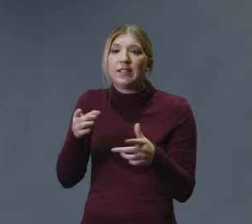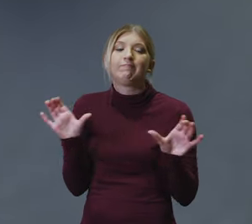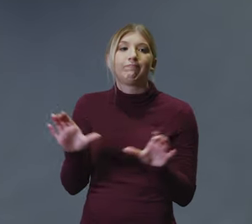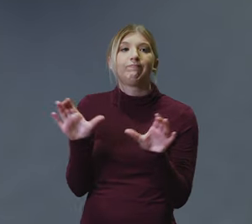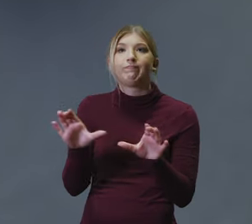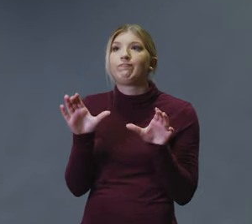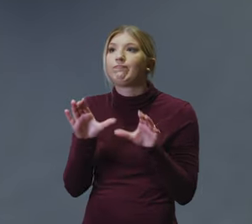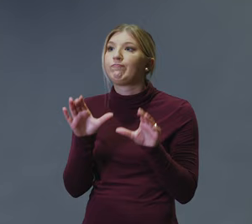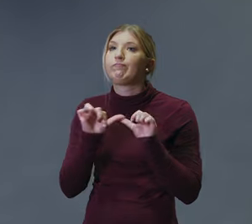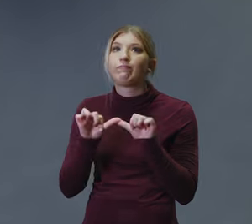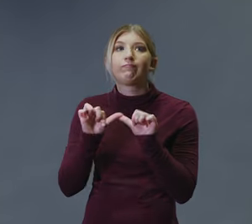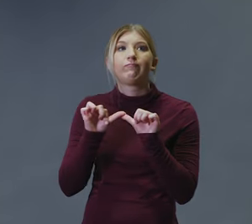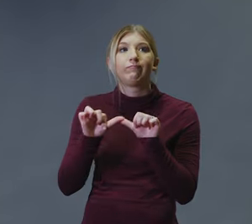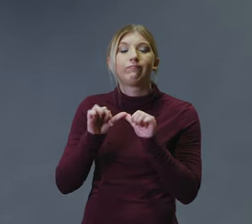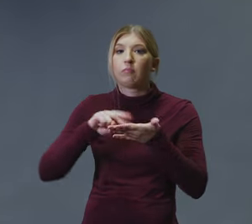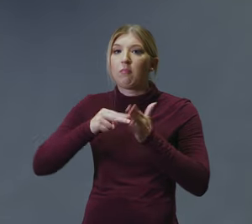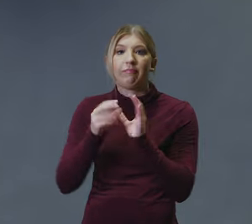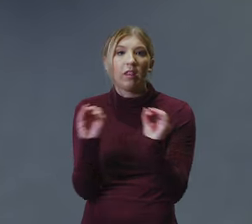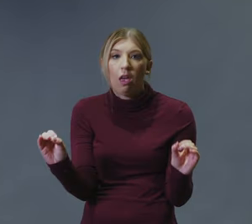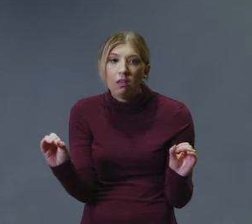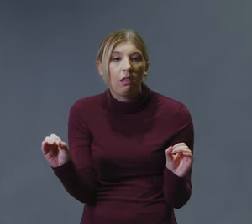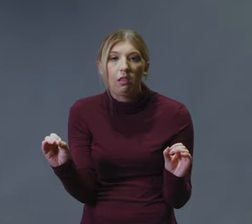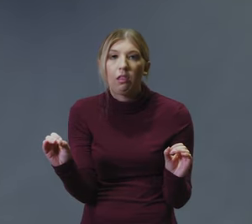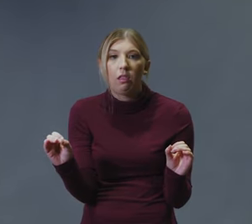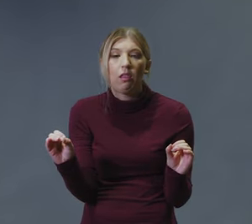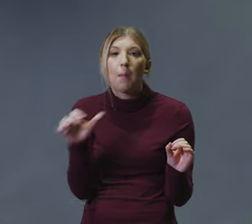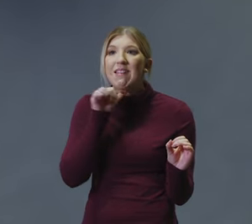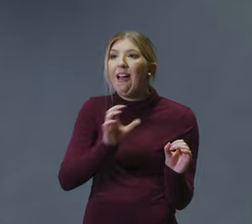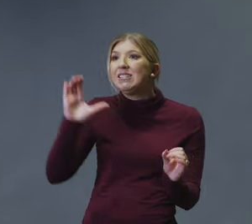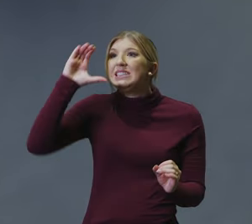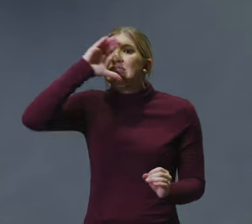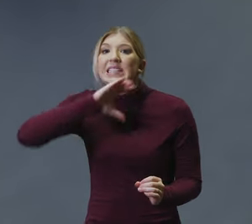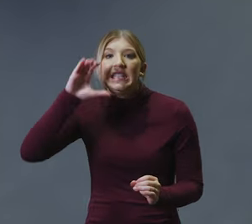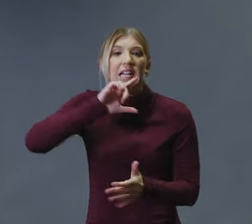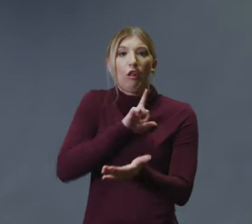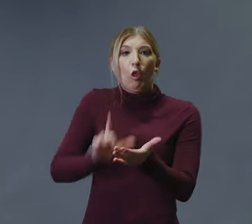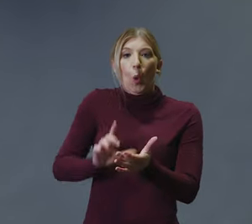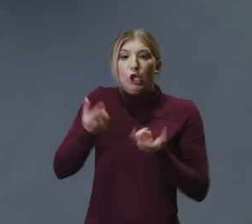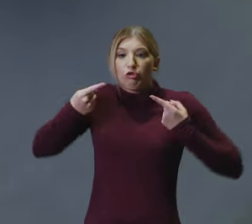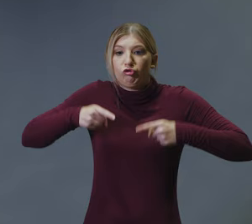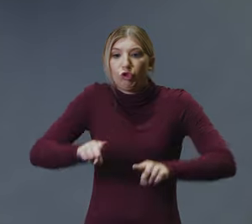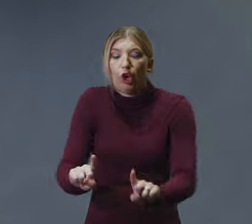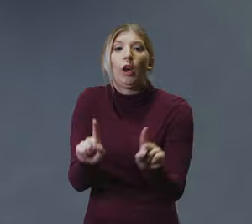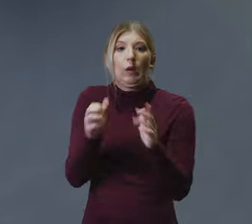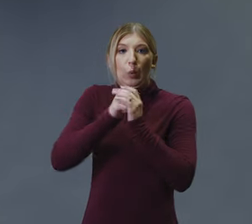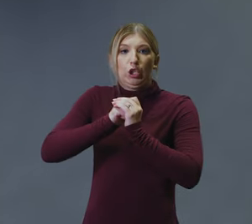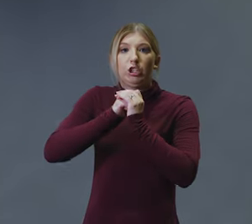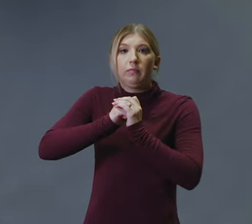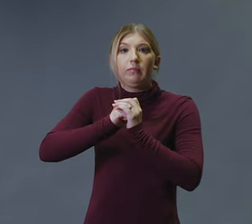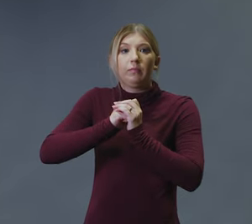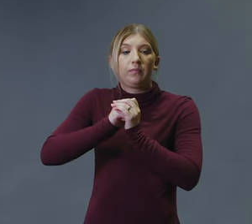motions. They were going through the motions of worship without actually seeking the Lord in their worship. And we can